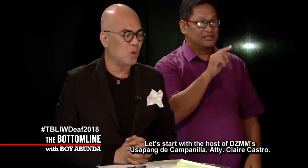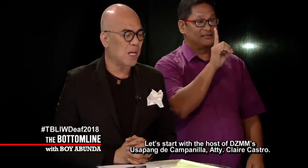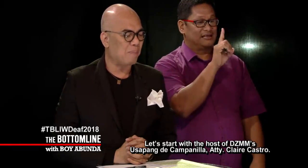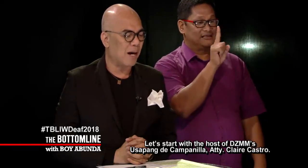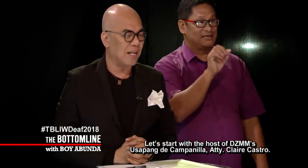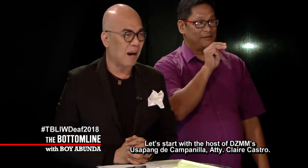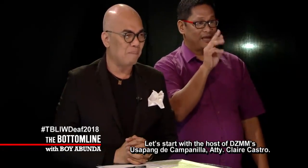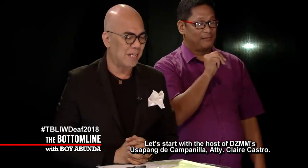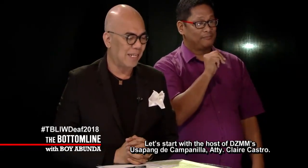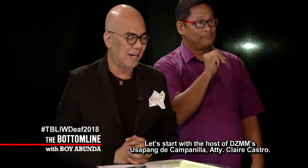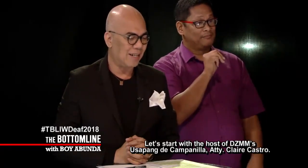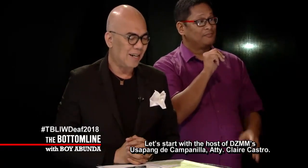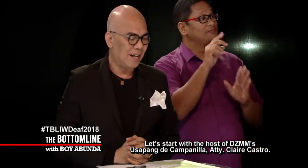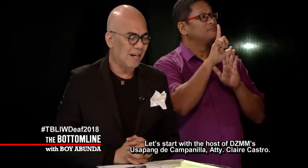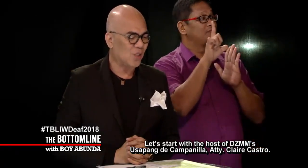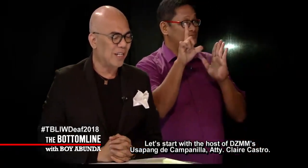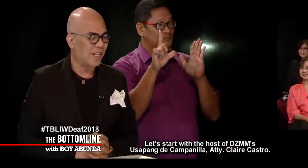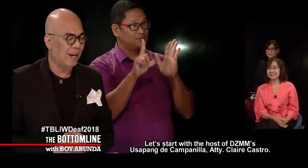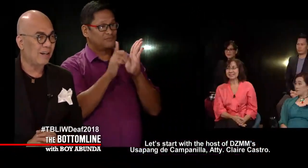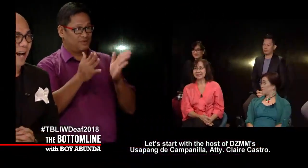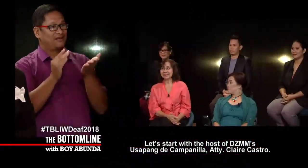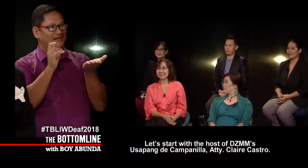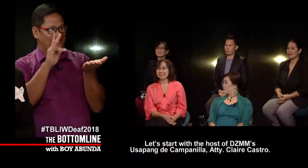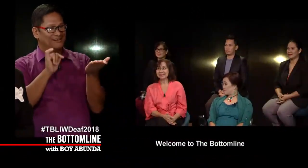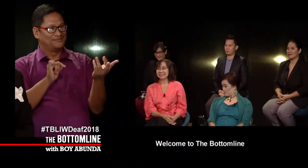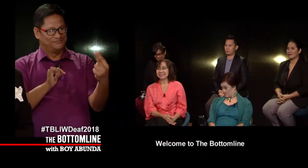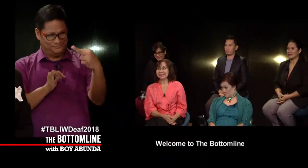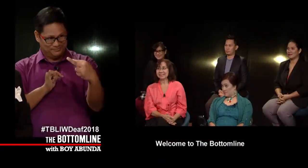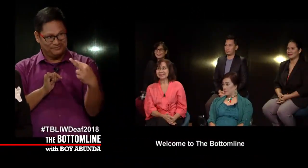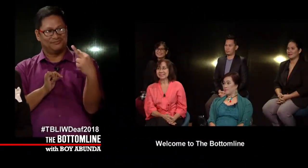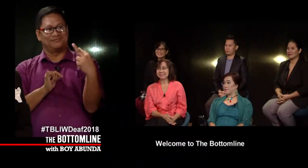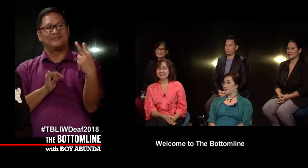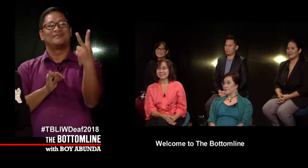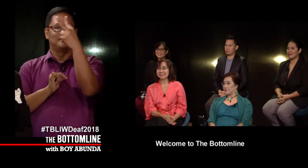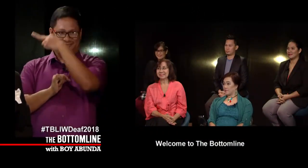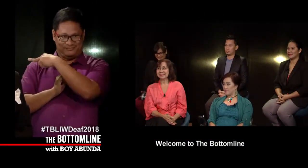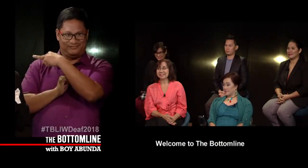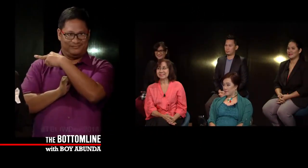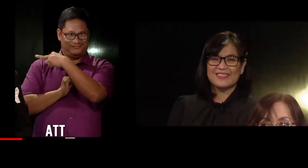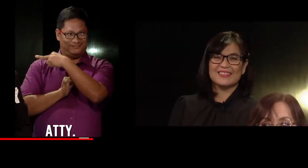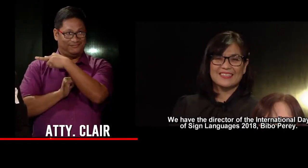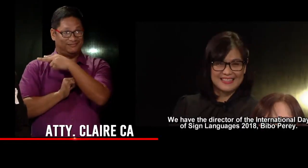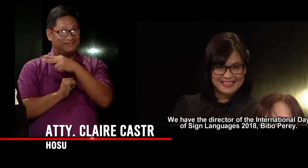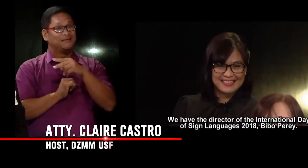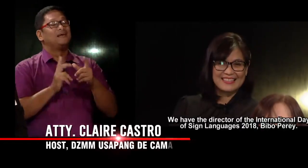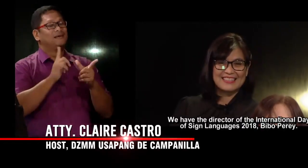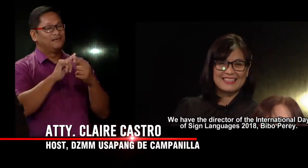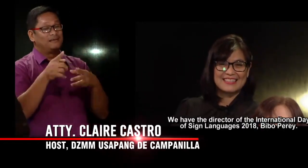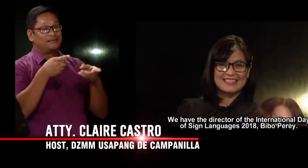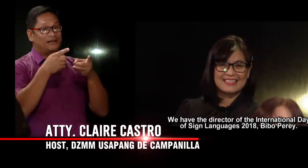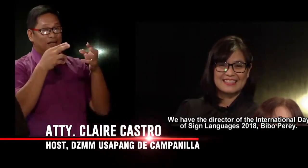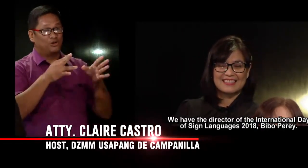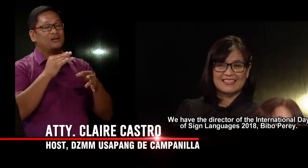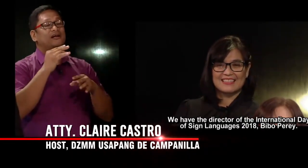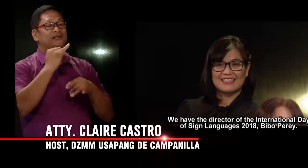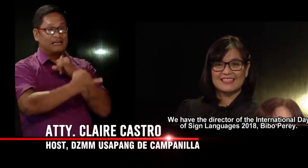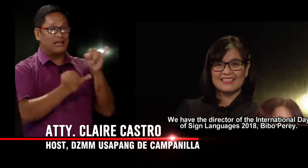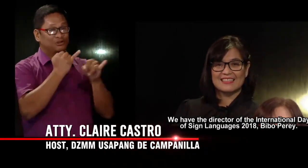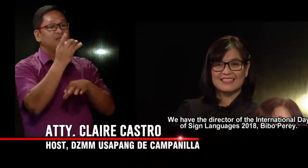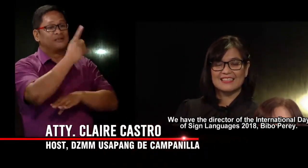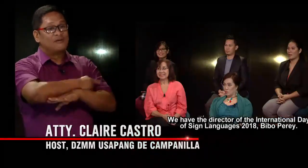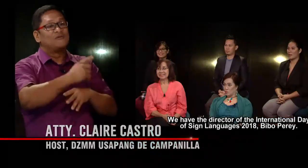DZMM, Usapang de Campanilla, Attorney Claire Castro. Welcome to the Bottom Line. We have the Director, International Day of